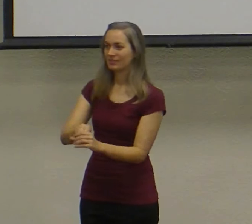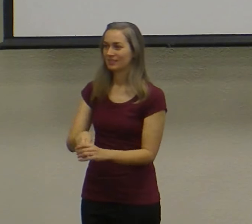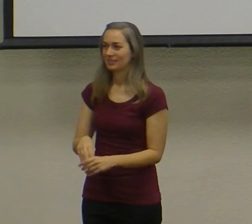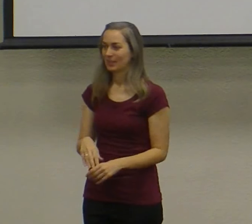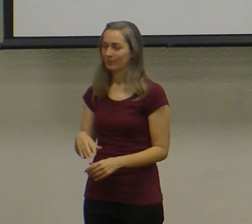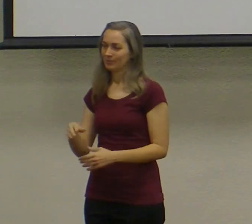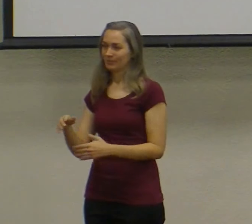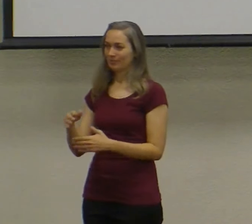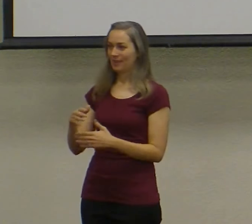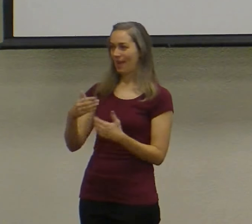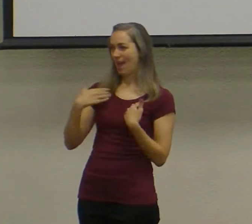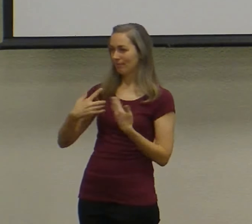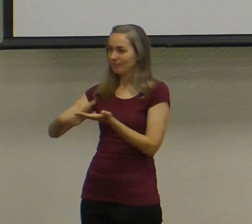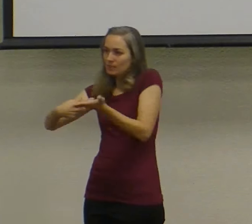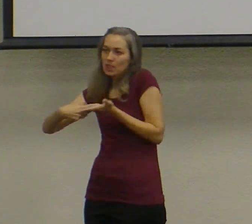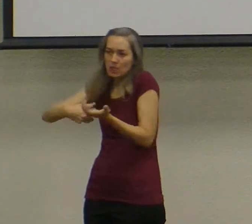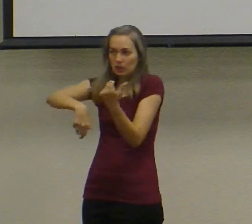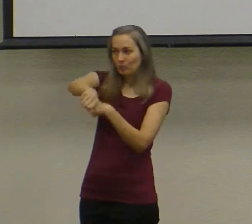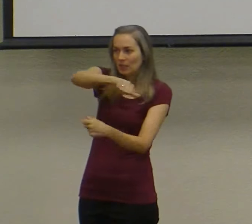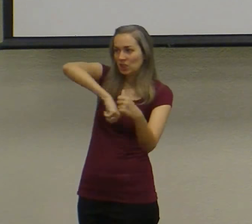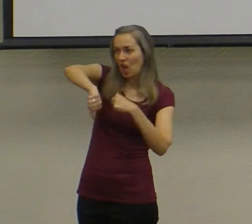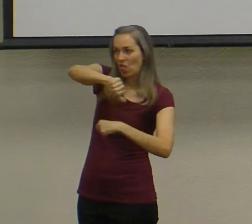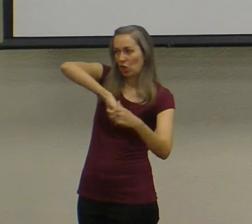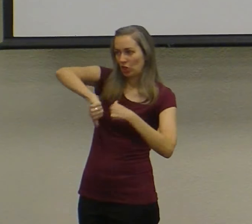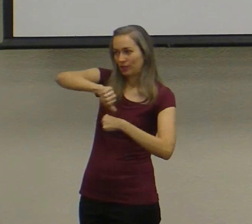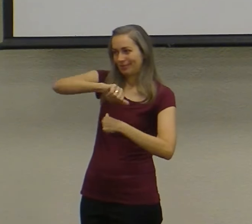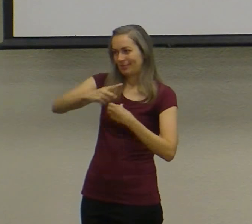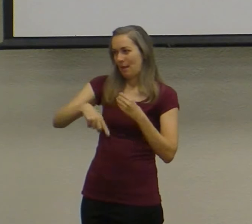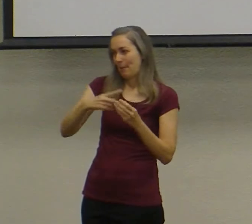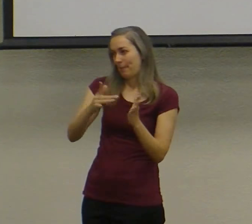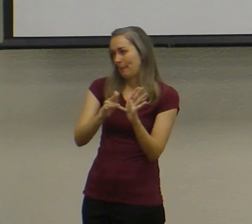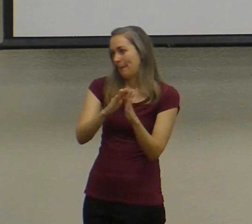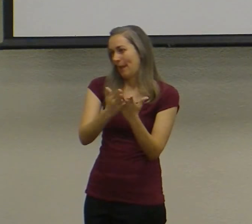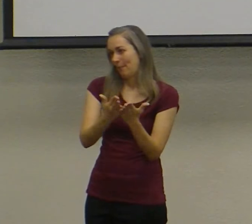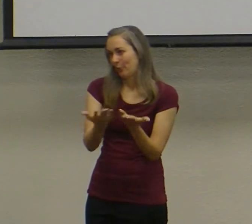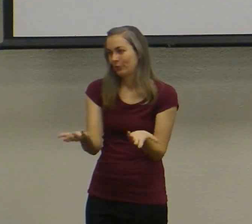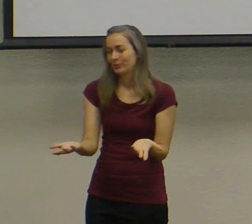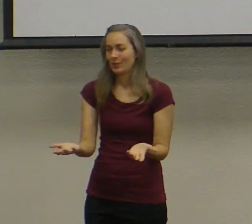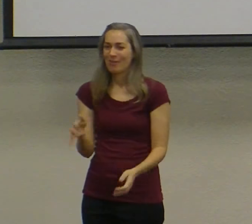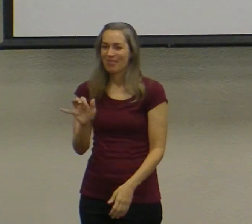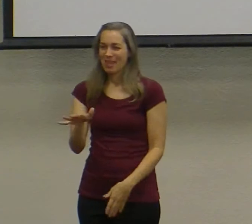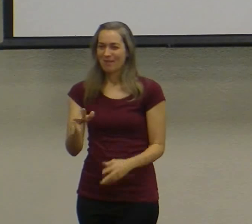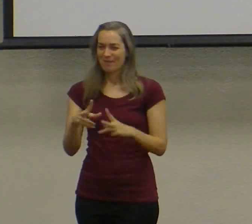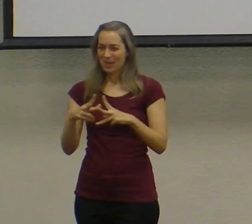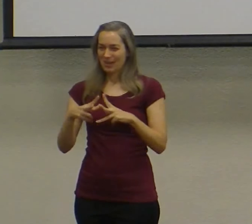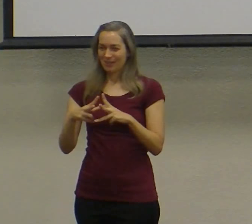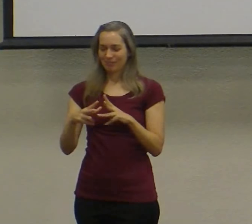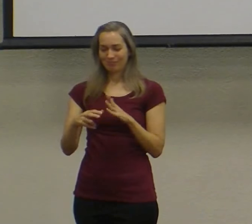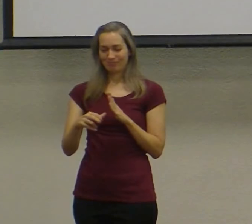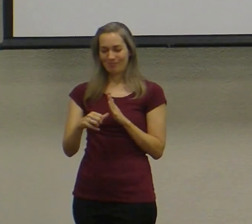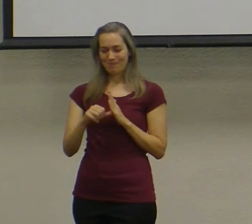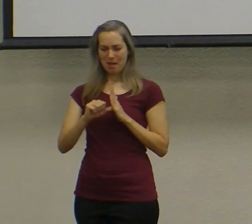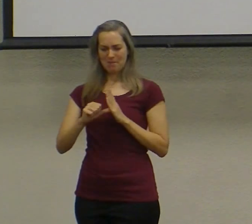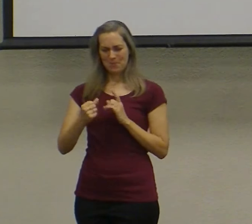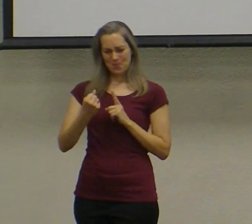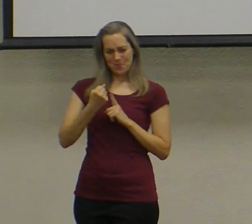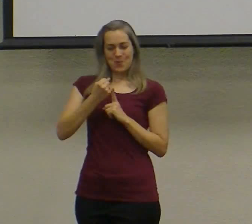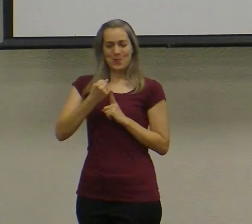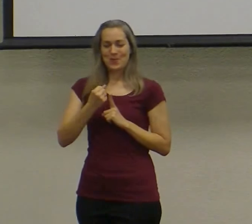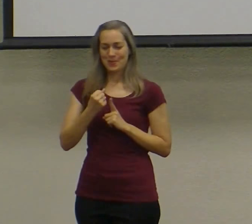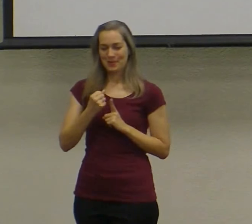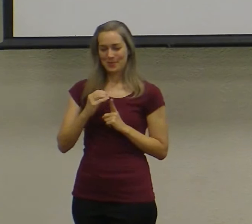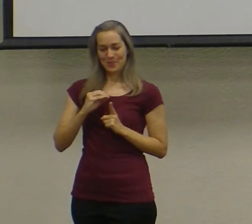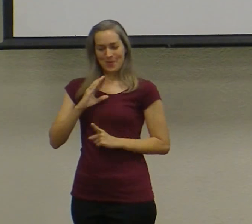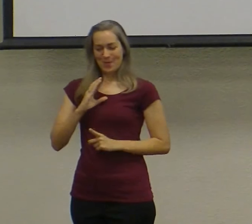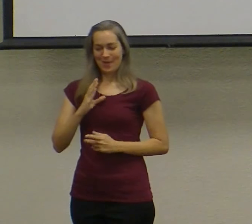forth and having discussions with one another, not even necessarily with me. And that was very impactful for me, because, again, that was something